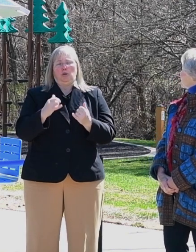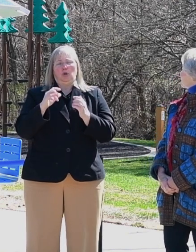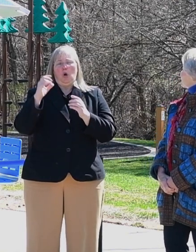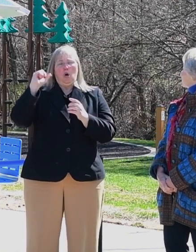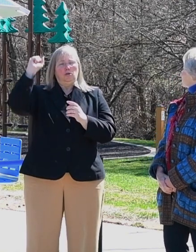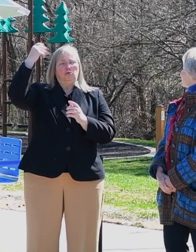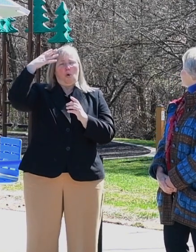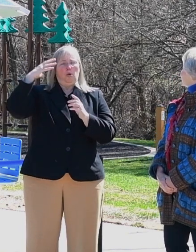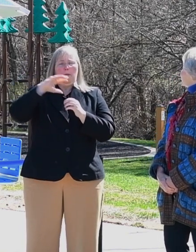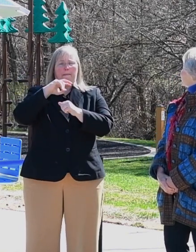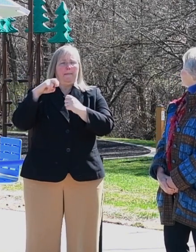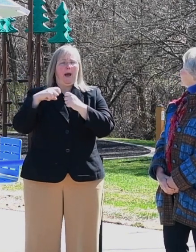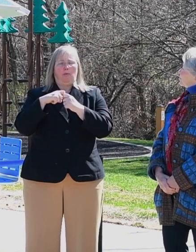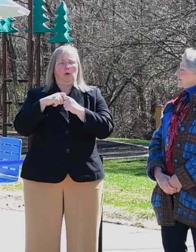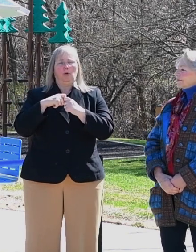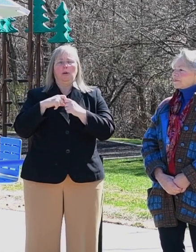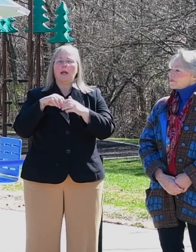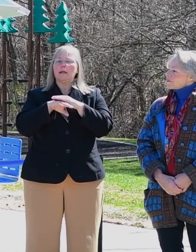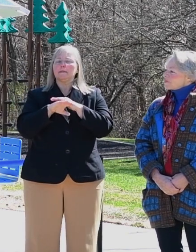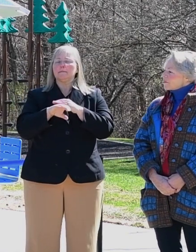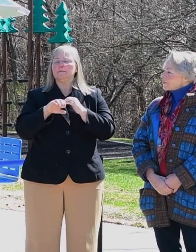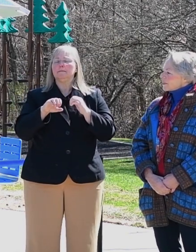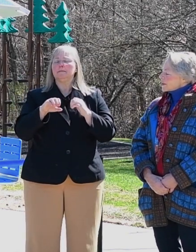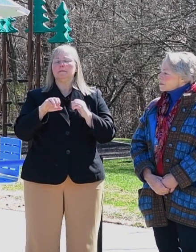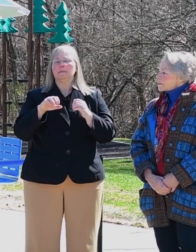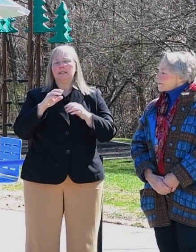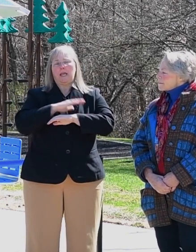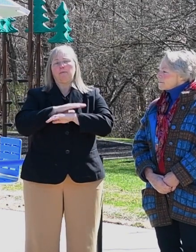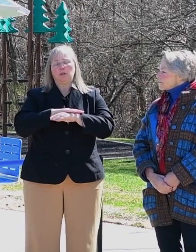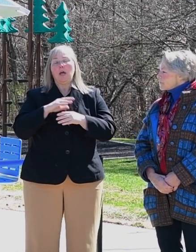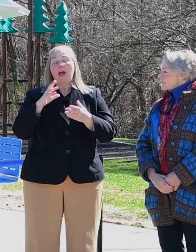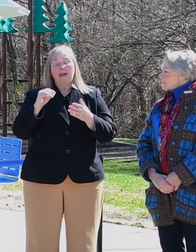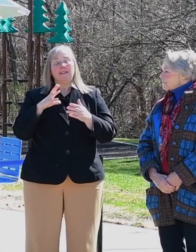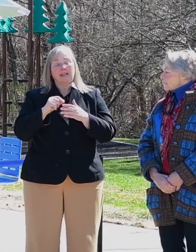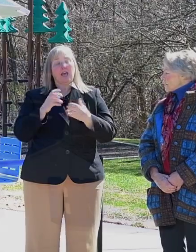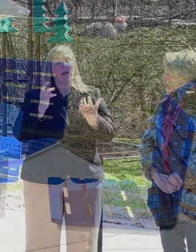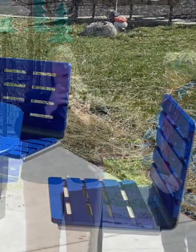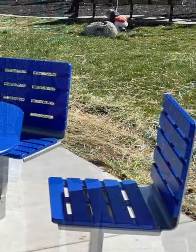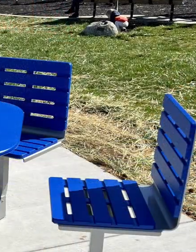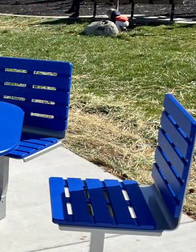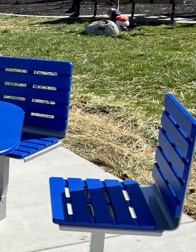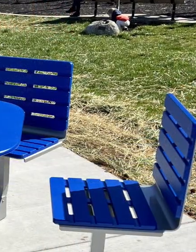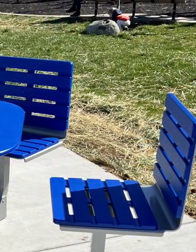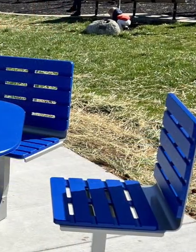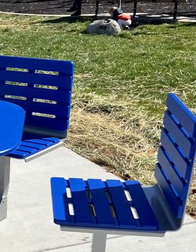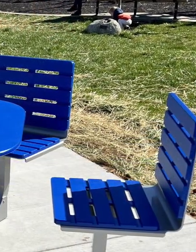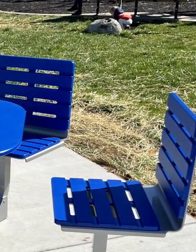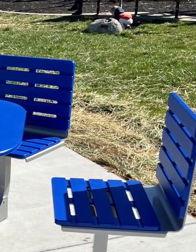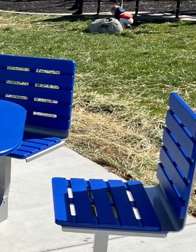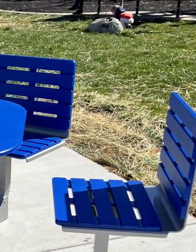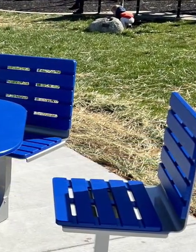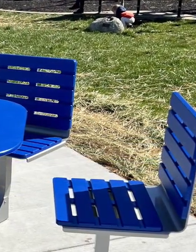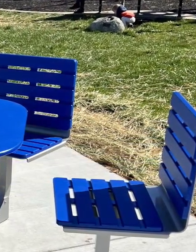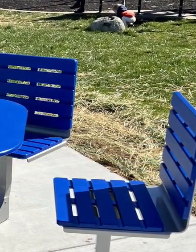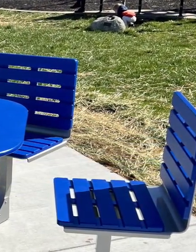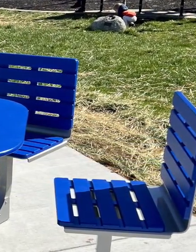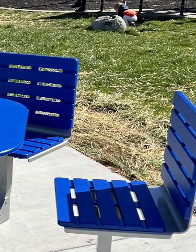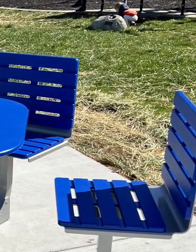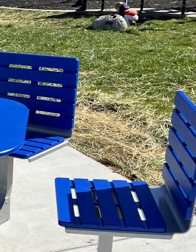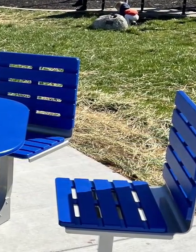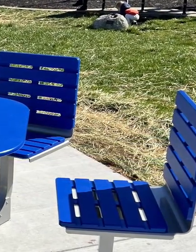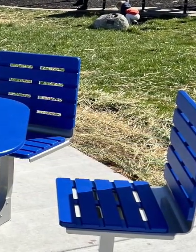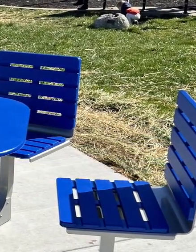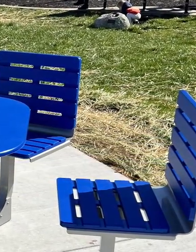accessible tables, meaning that they can accommodate a wheelchair. This table expands free public Wi-Fi, it